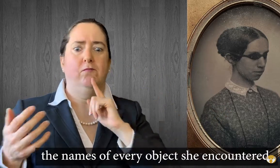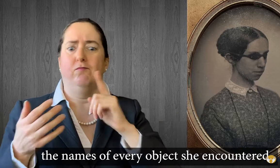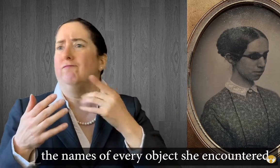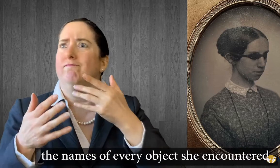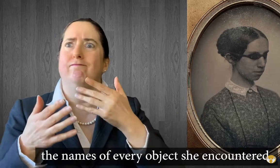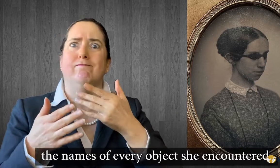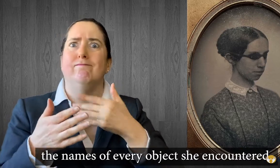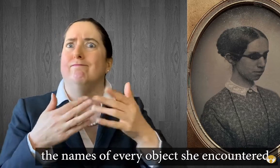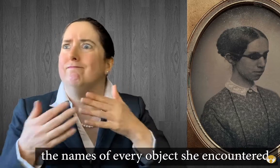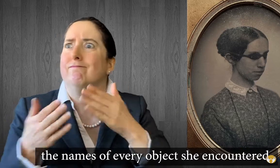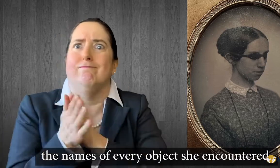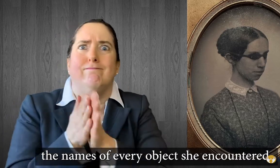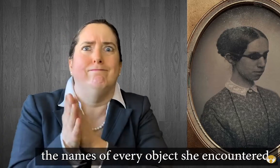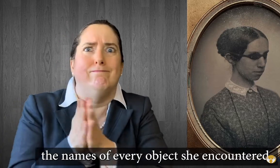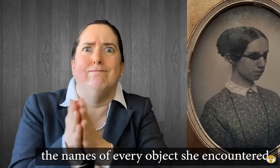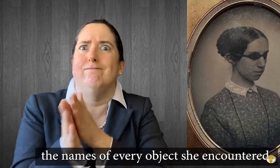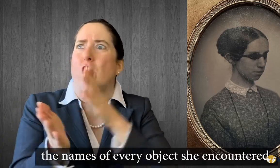The names of every object she encountered.